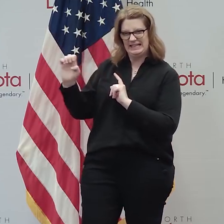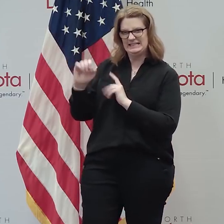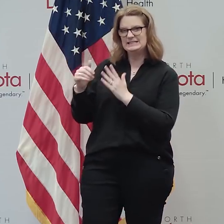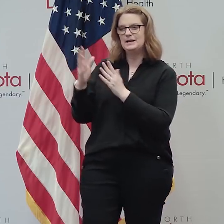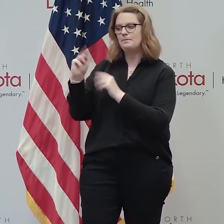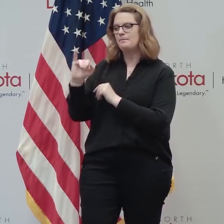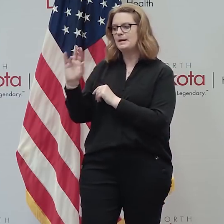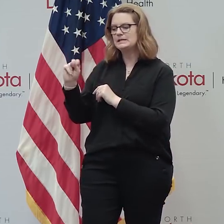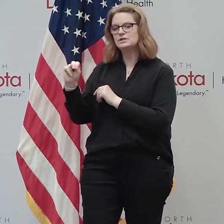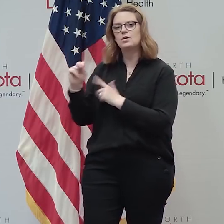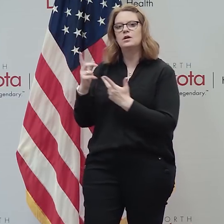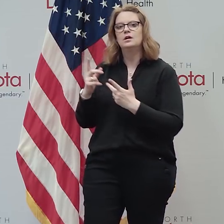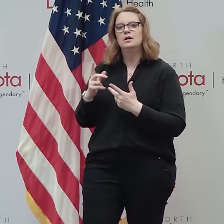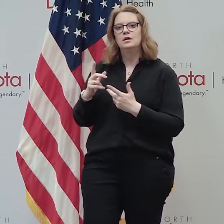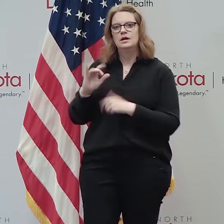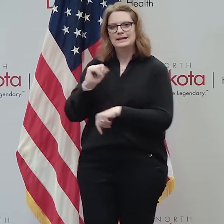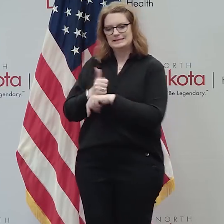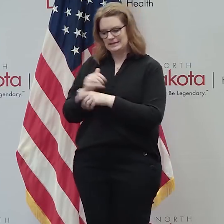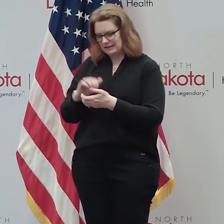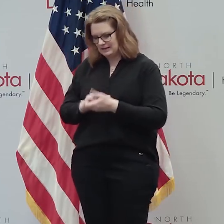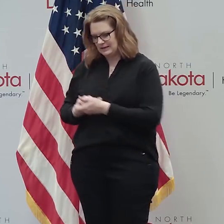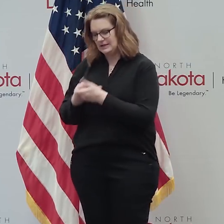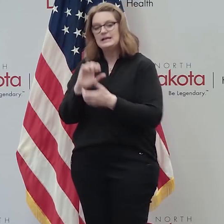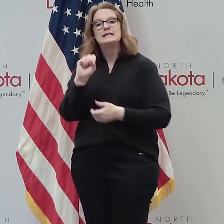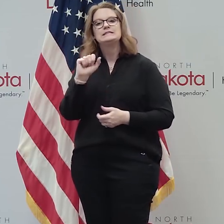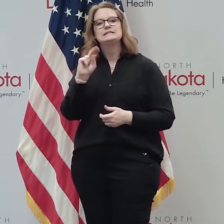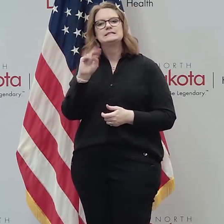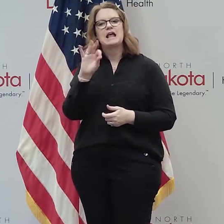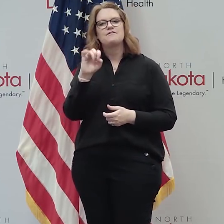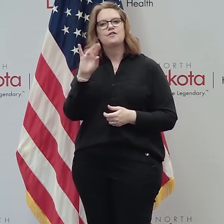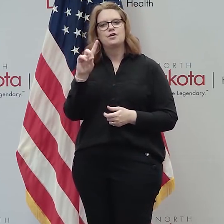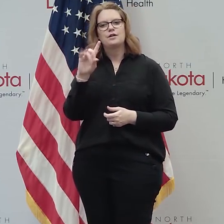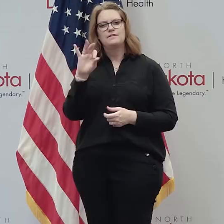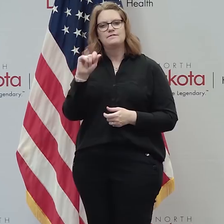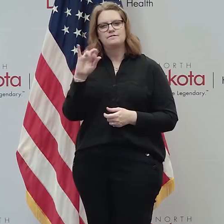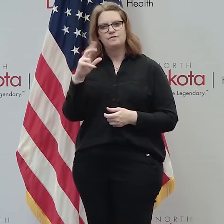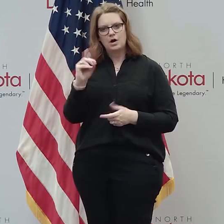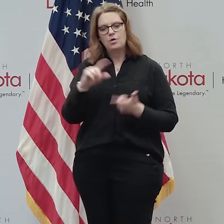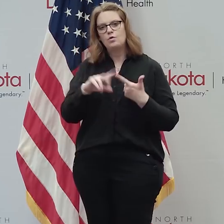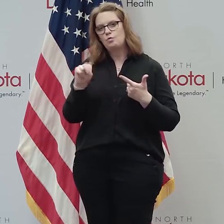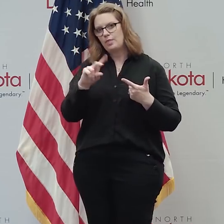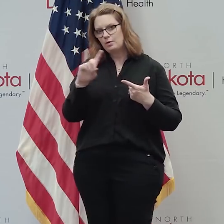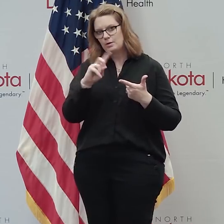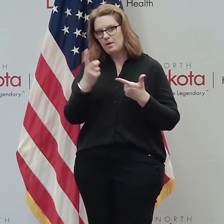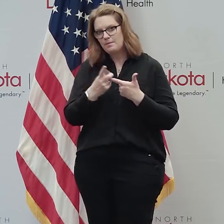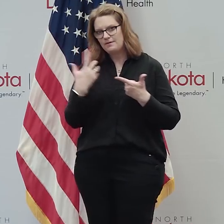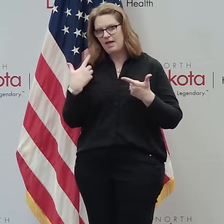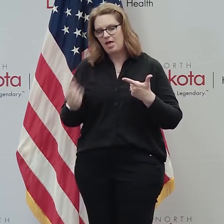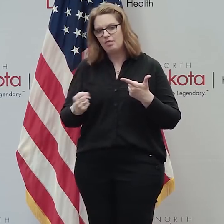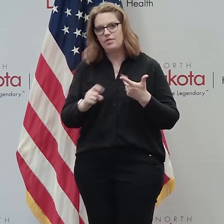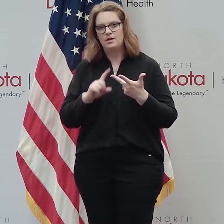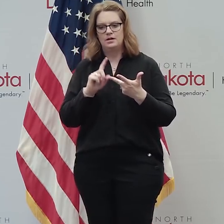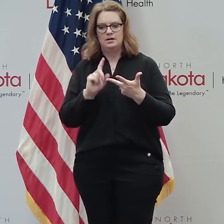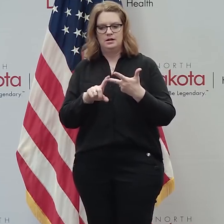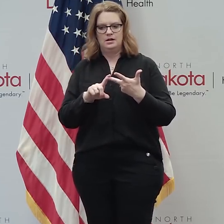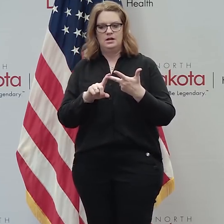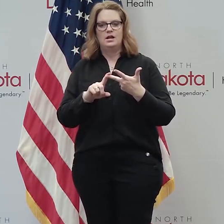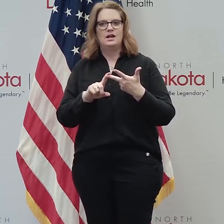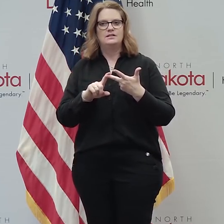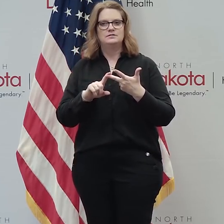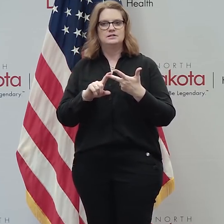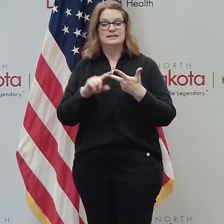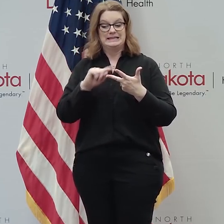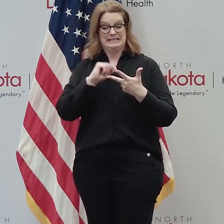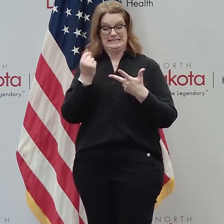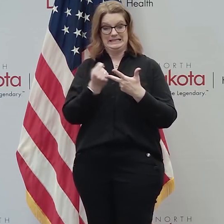we've put together a collaboration, Sanford and Fargo, North Dakota Department of Health, and all of our